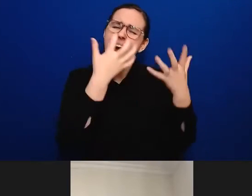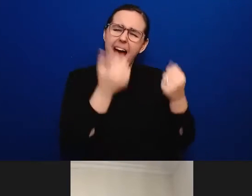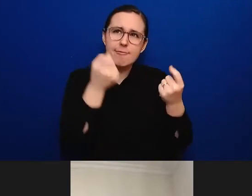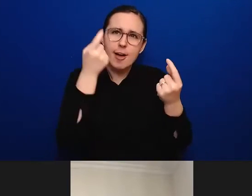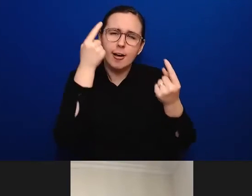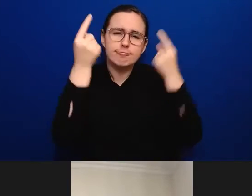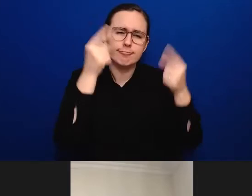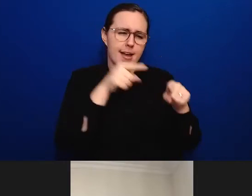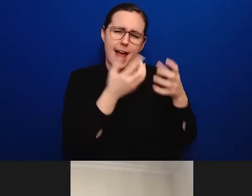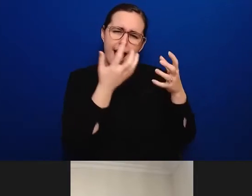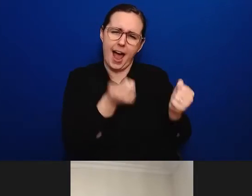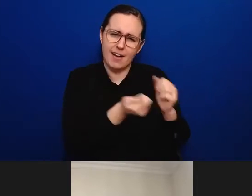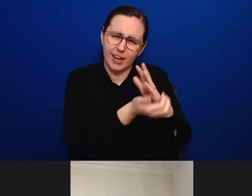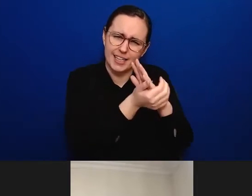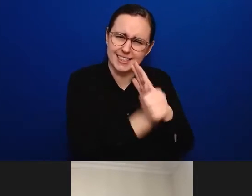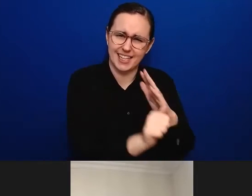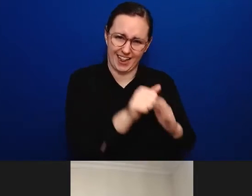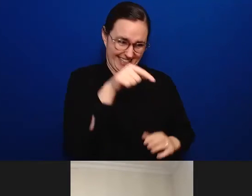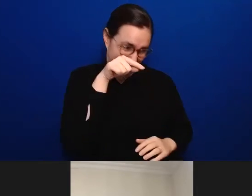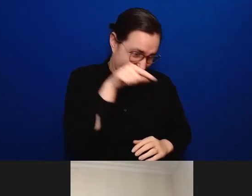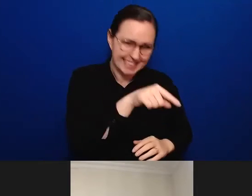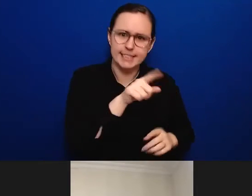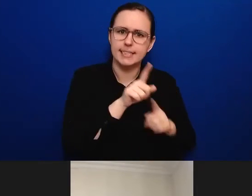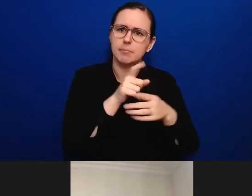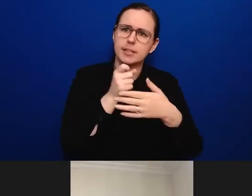change for persons, for